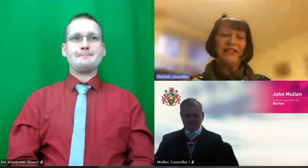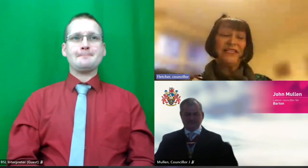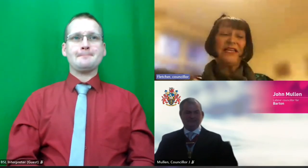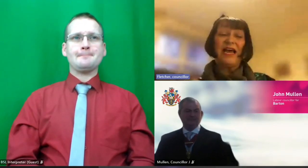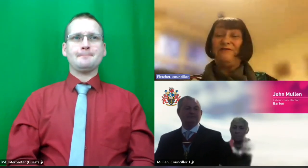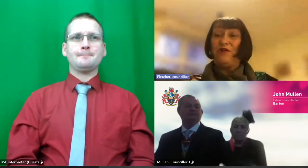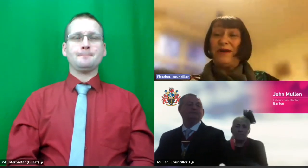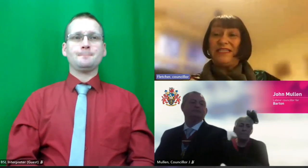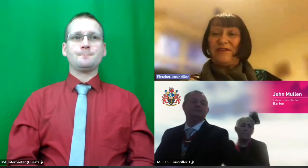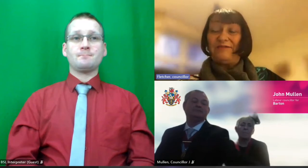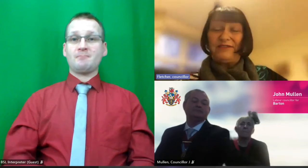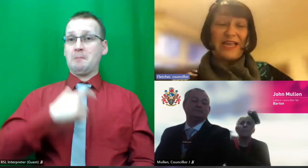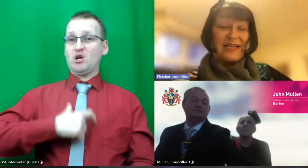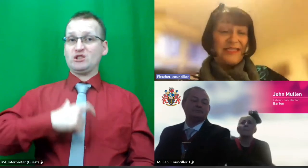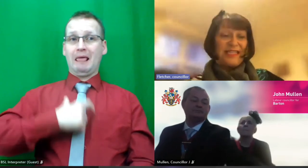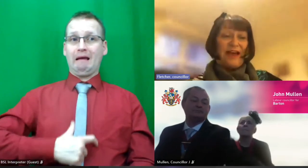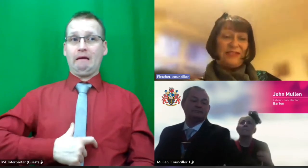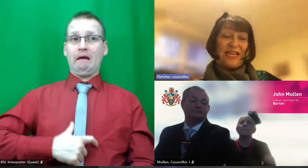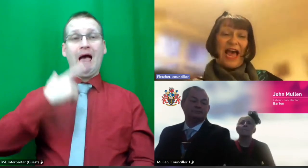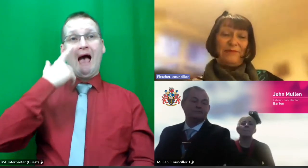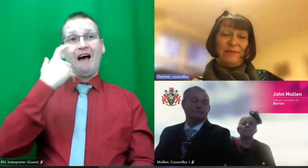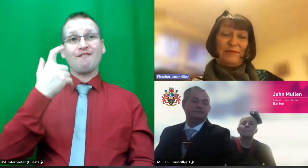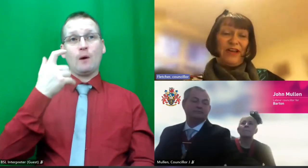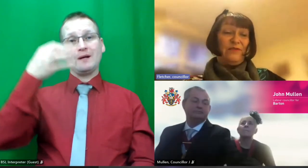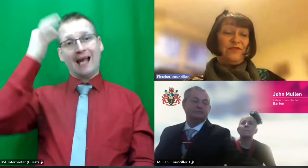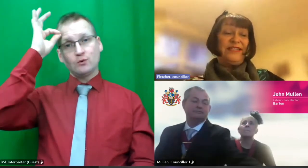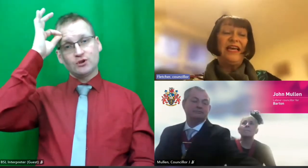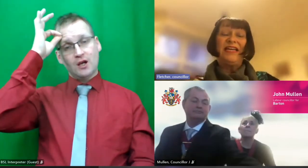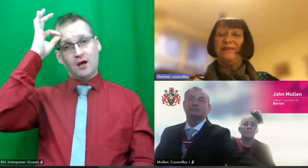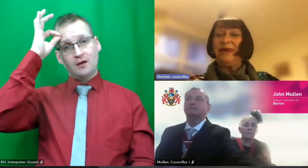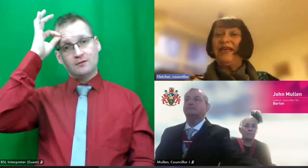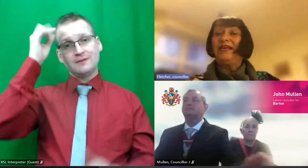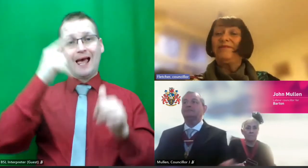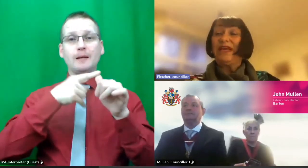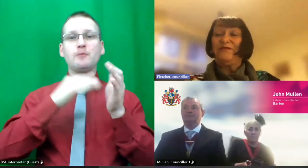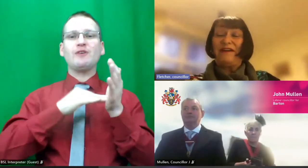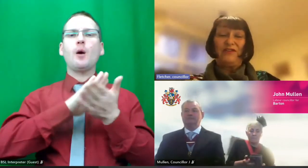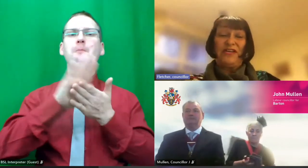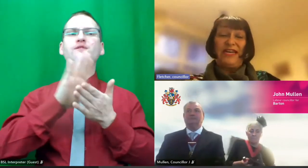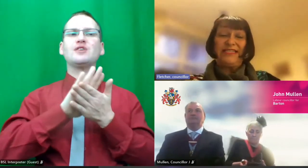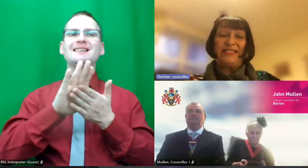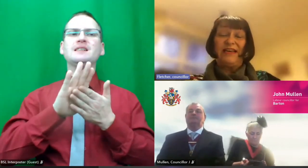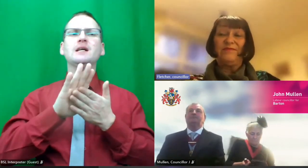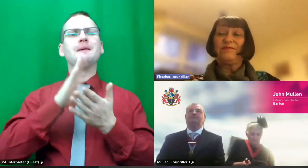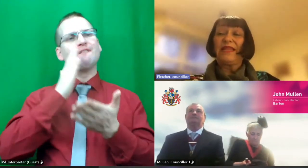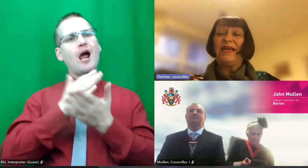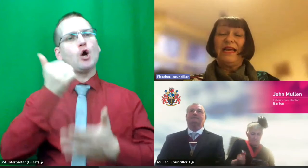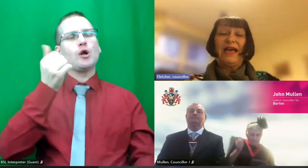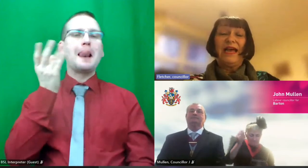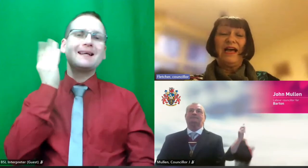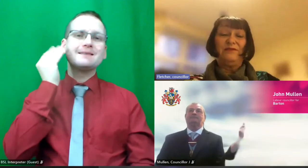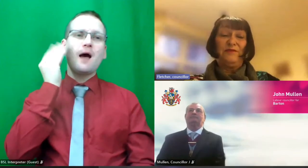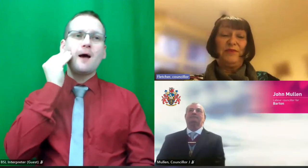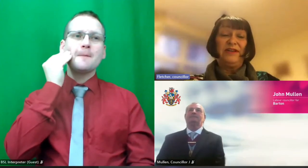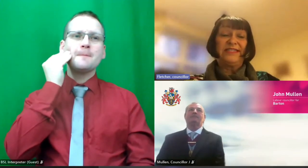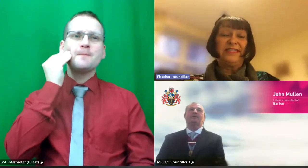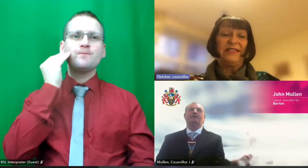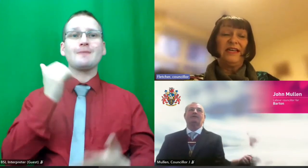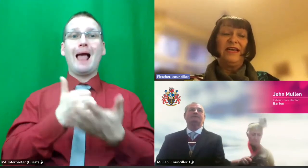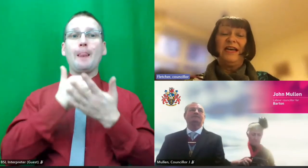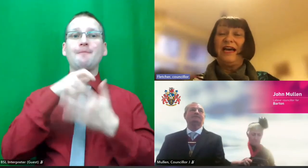As a person, I have always found Councillor Anne-Marie Humphreys to be a very good listener, a